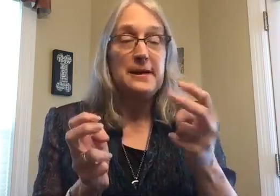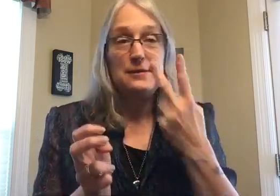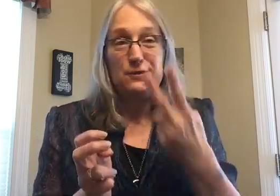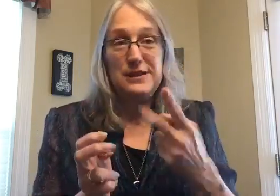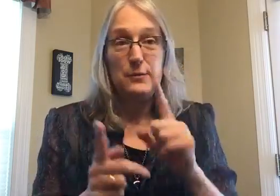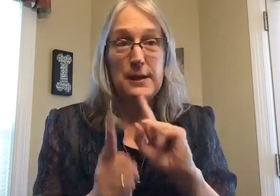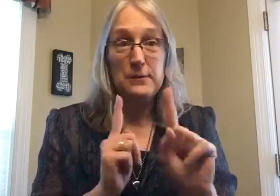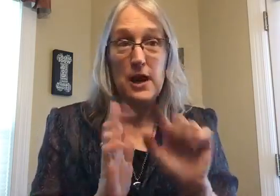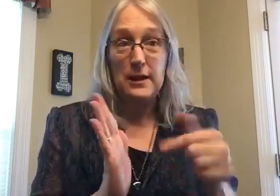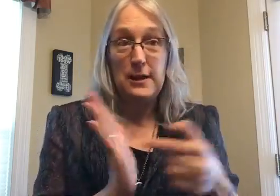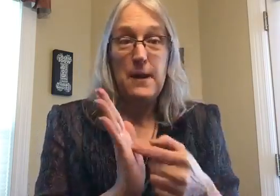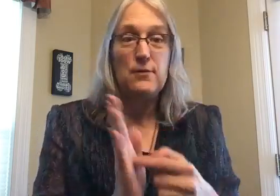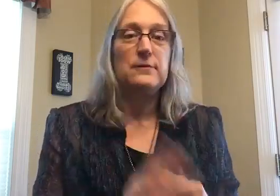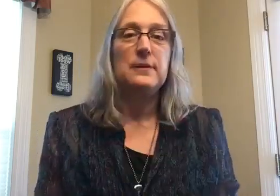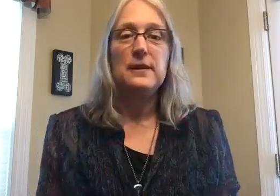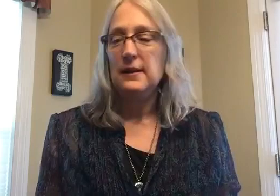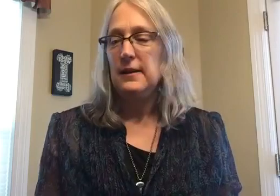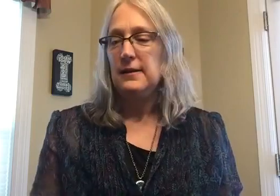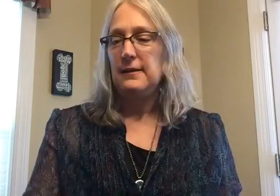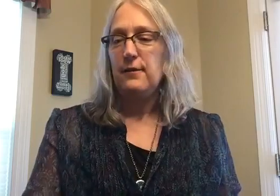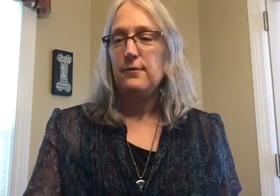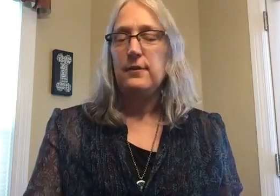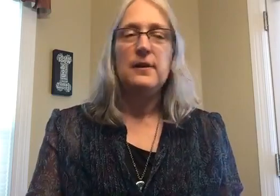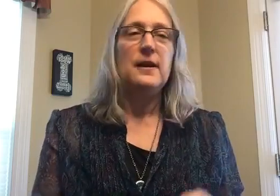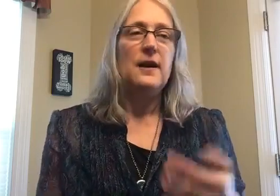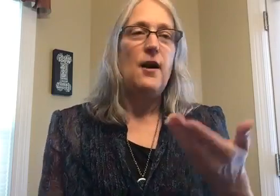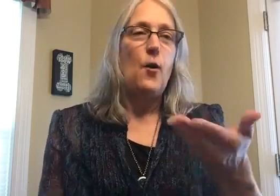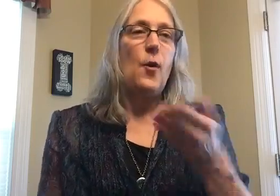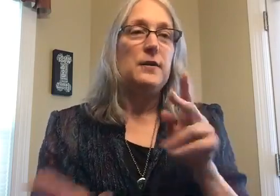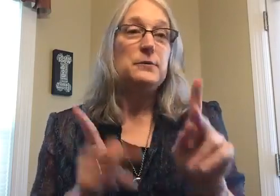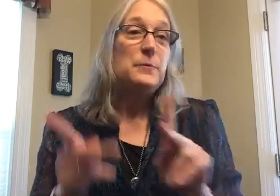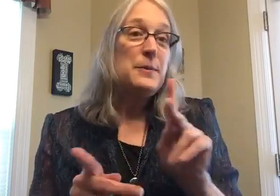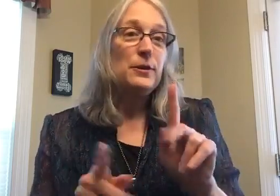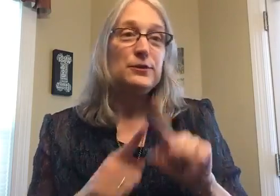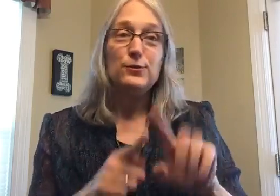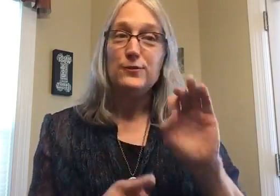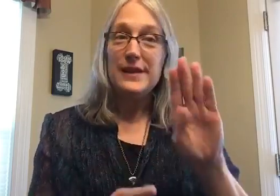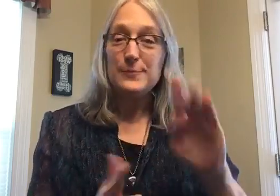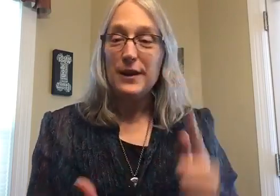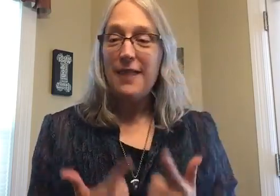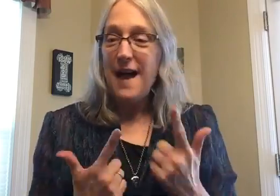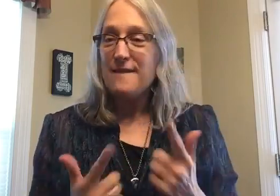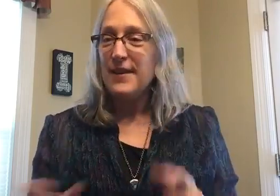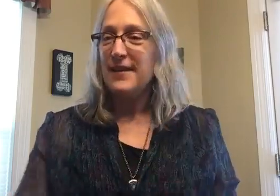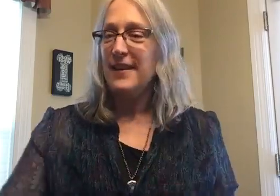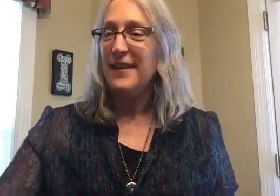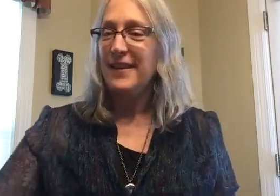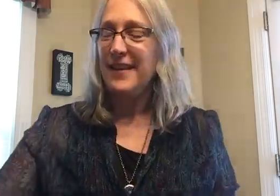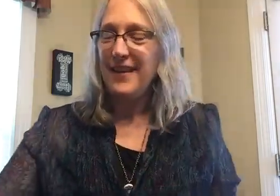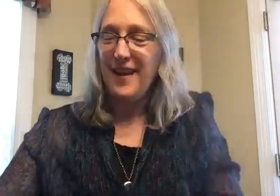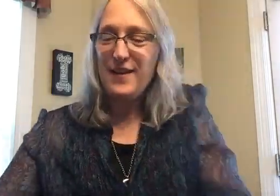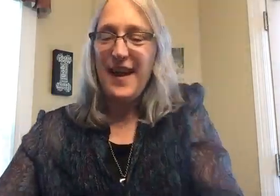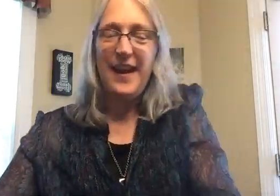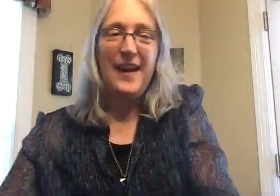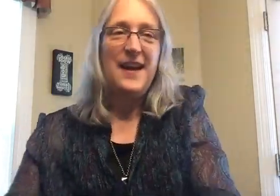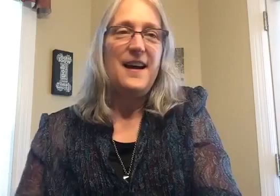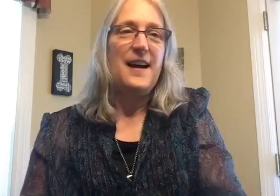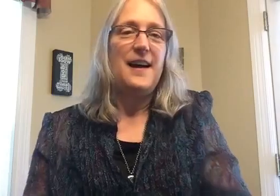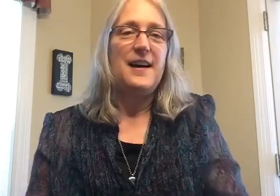or see what I'm talking about. So welcome to Facebook Live. Okay,